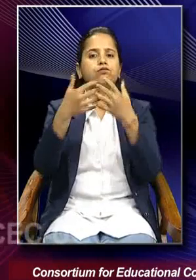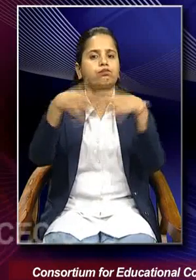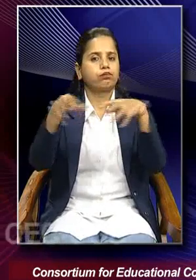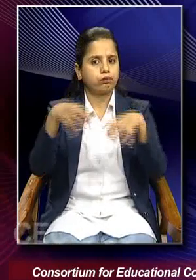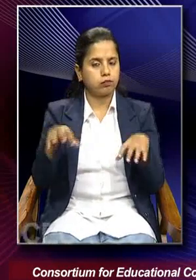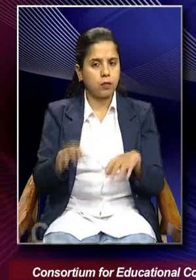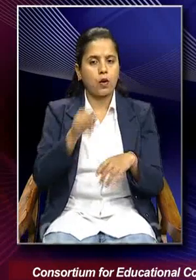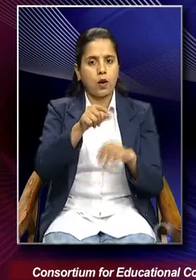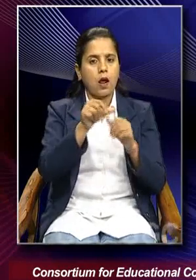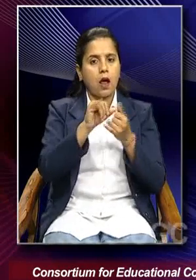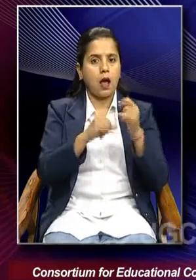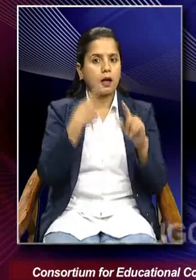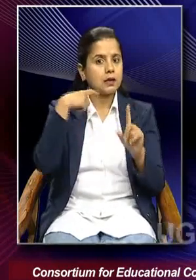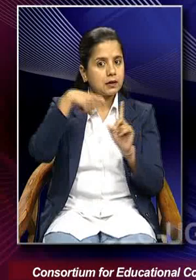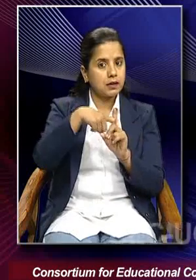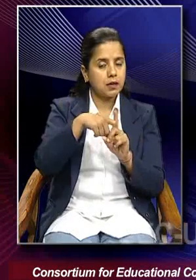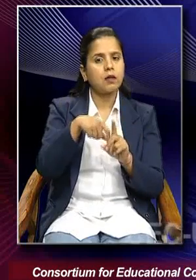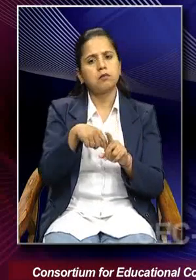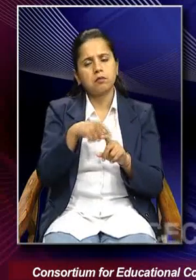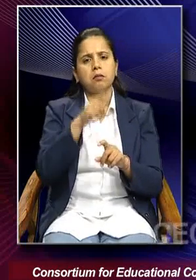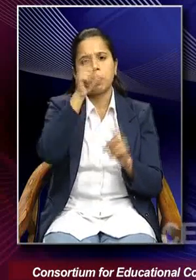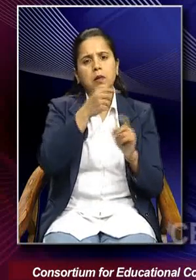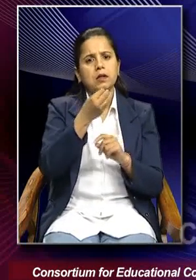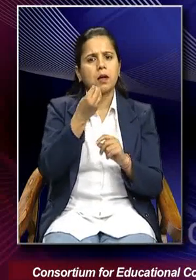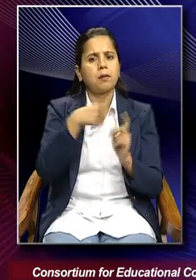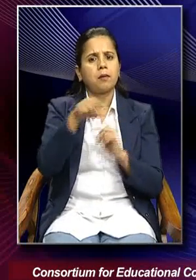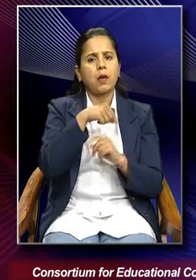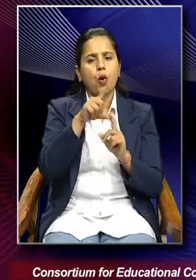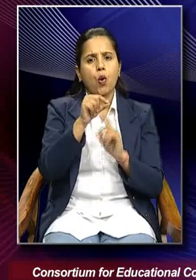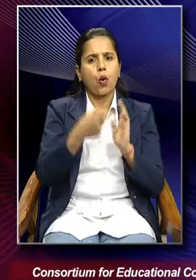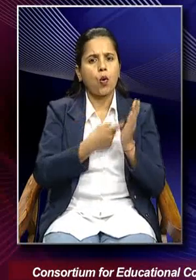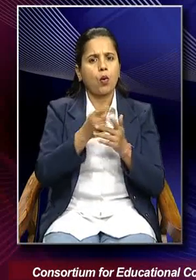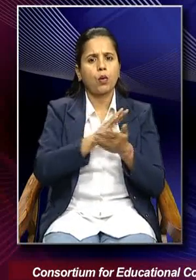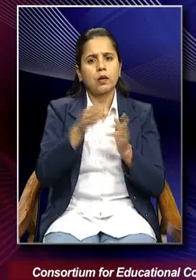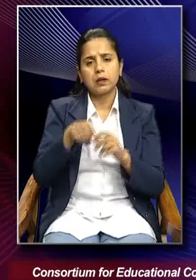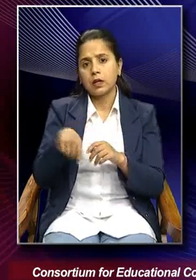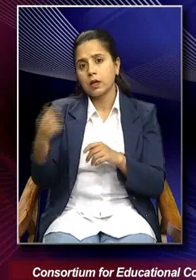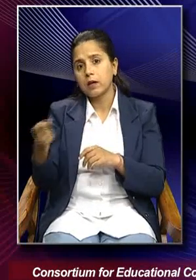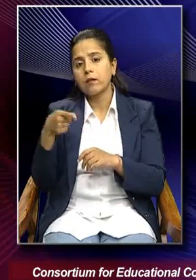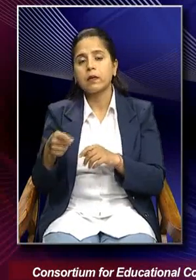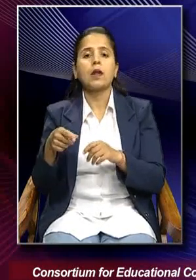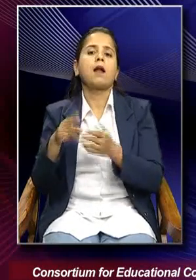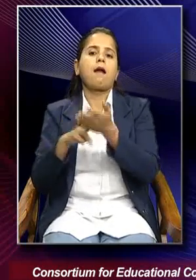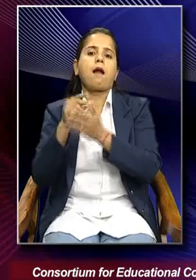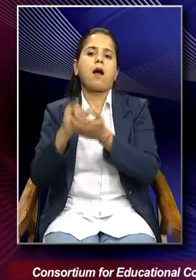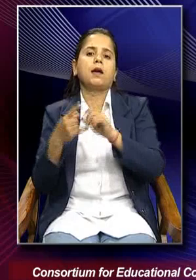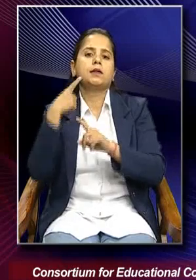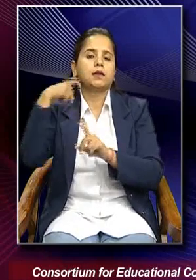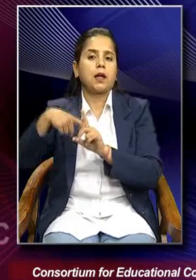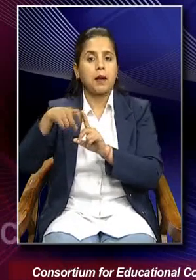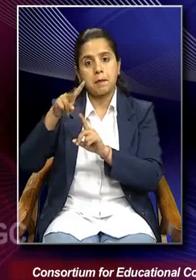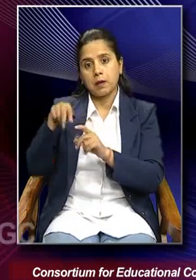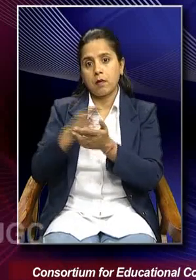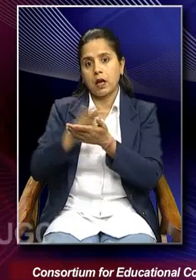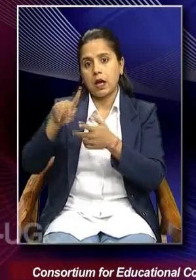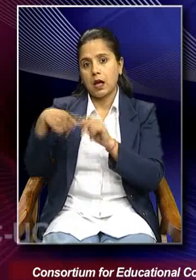on Astik, which is orthodox, and Nastik, which is heterodox, depending on